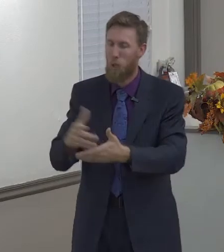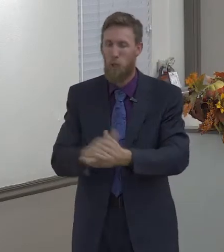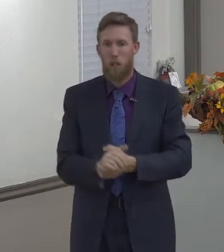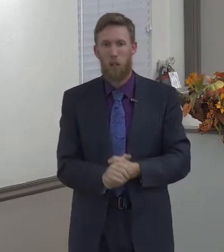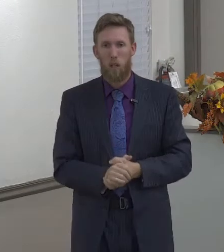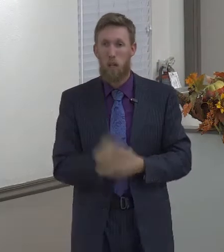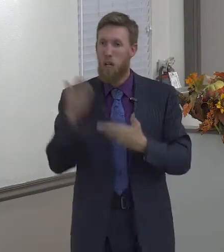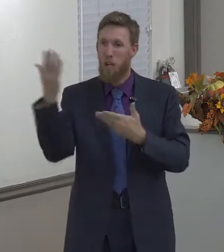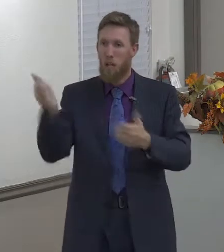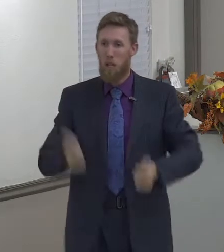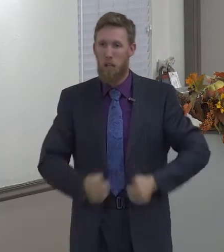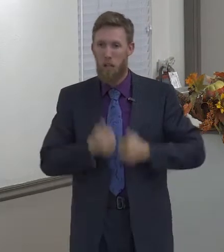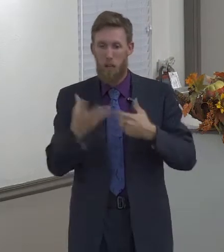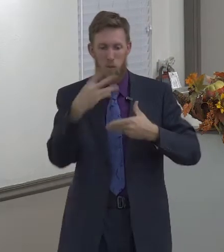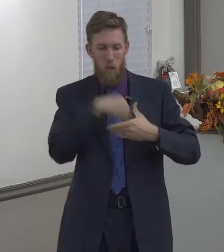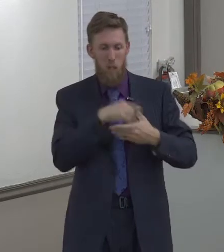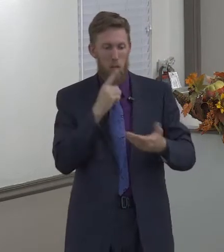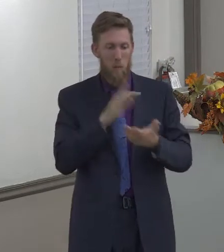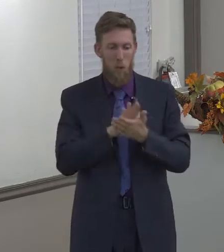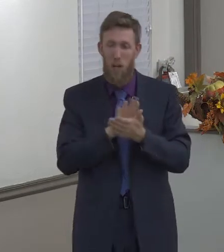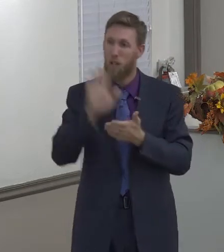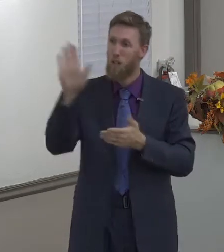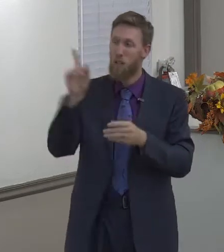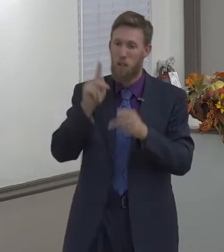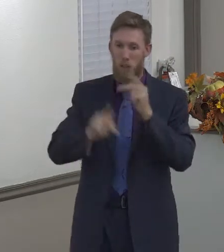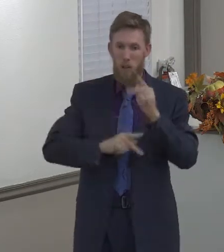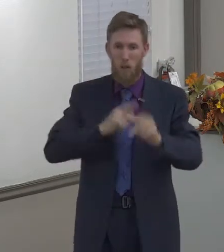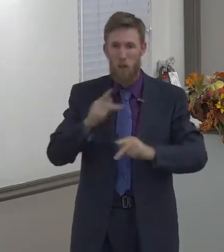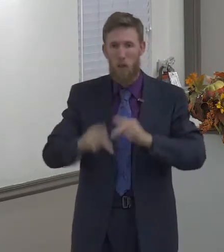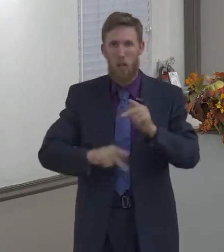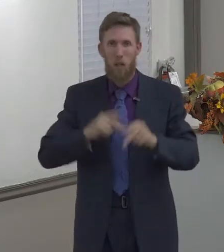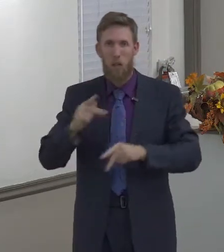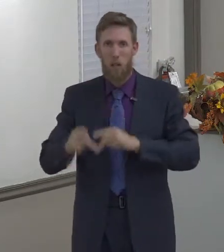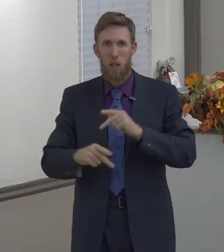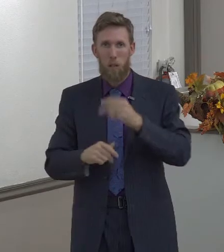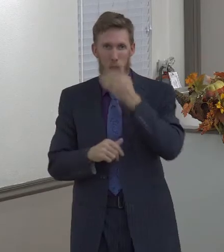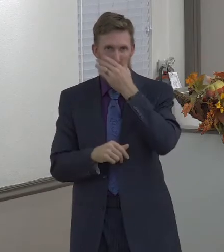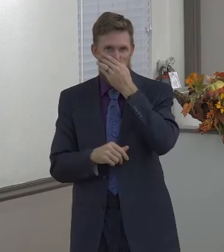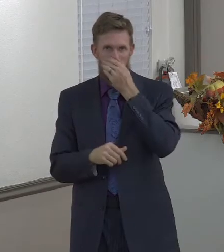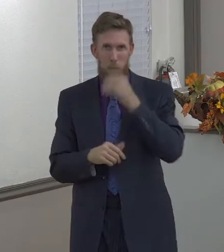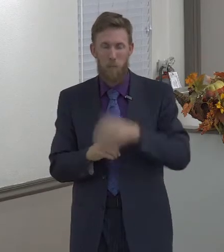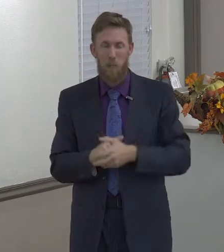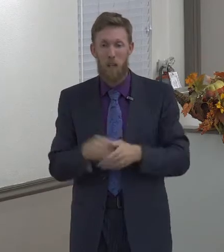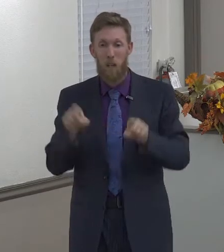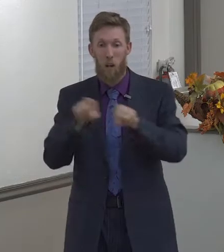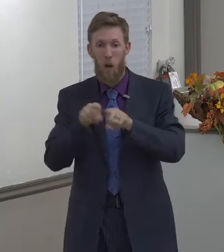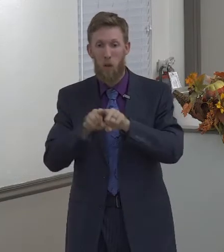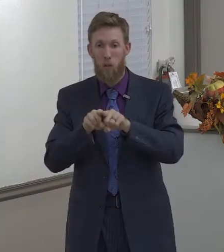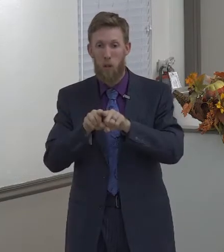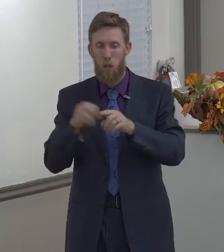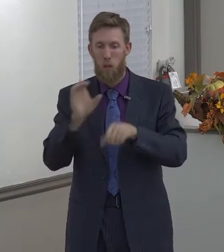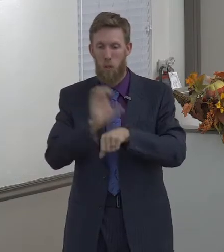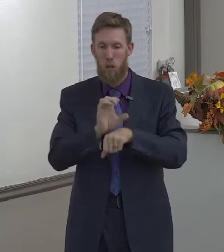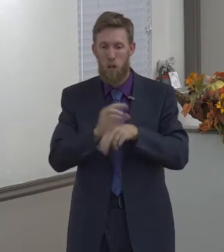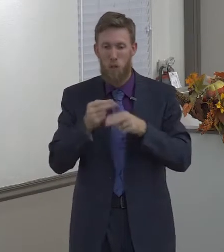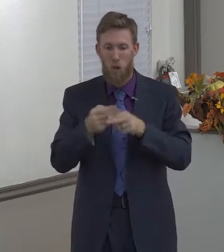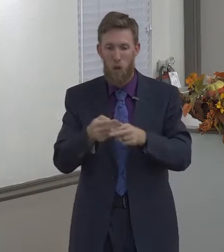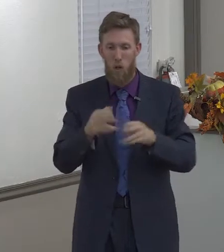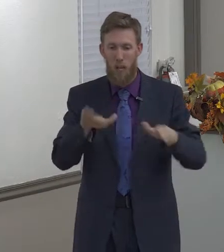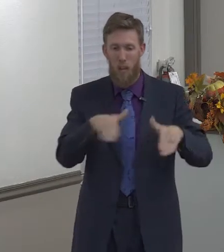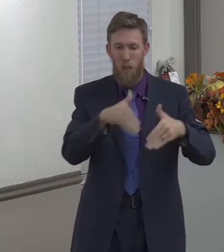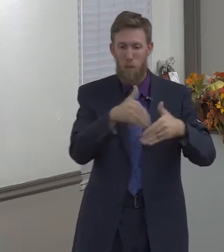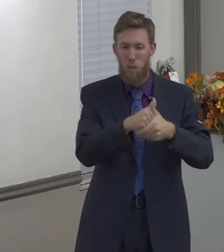Christ. 2 Corinthians 11:2, For I am jealous over you with a godly jealousy, for I have espoused you to one